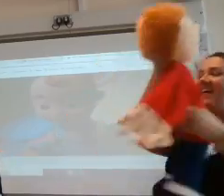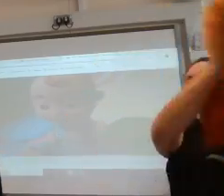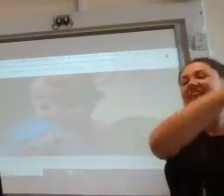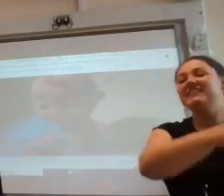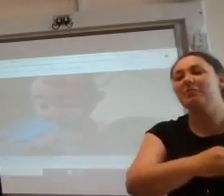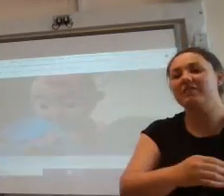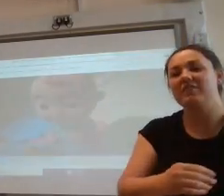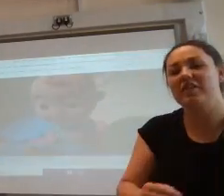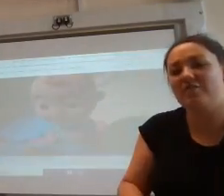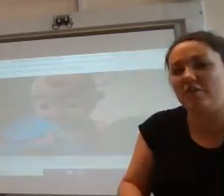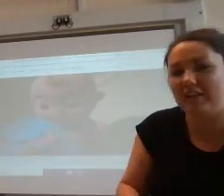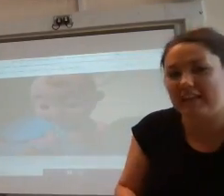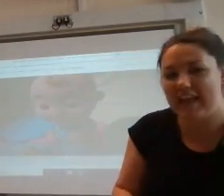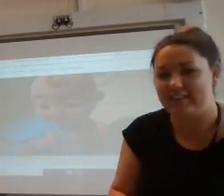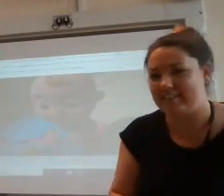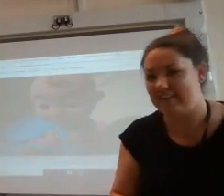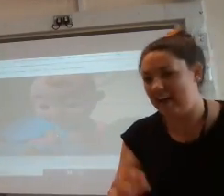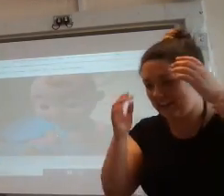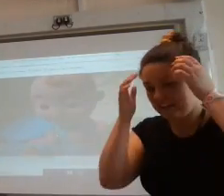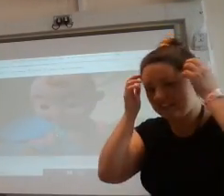got